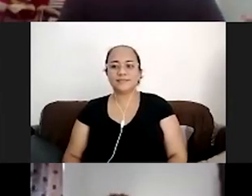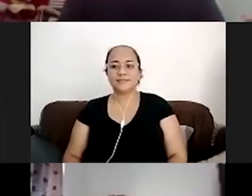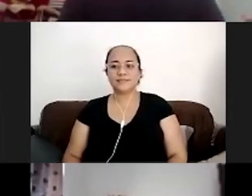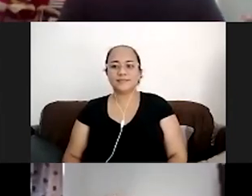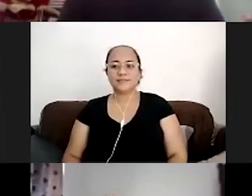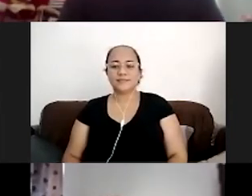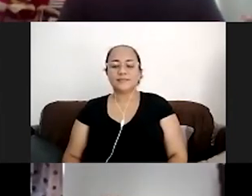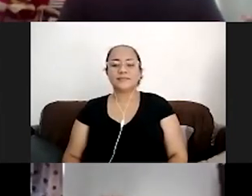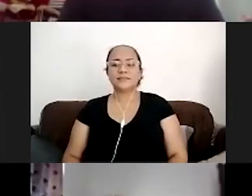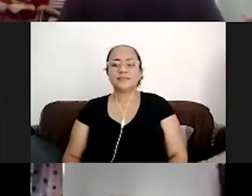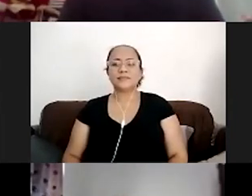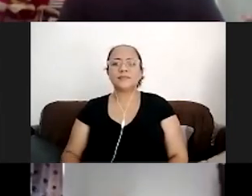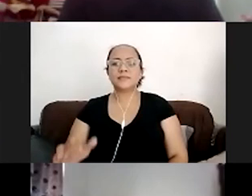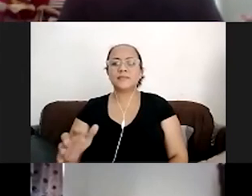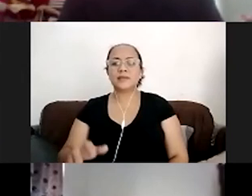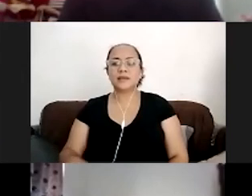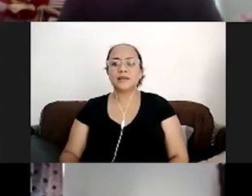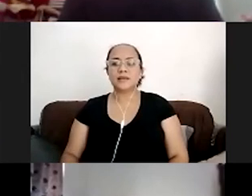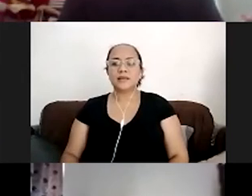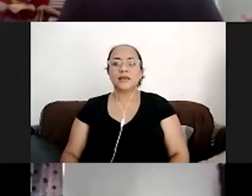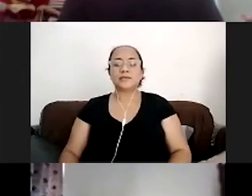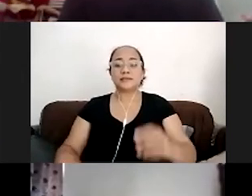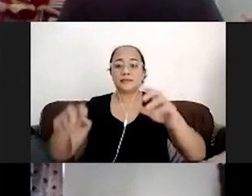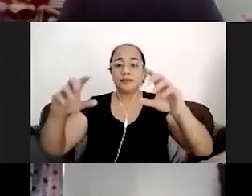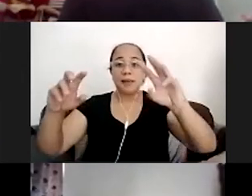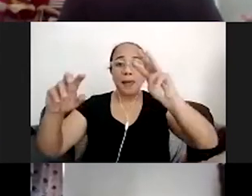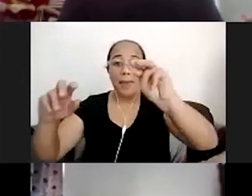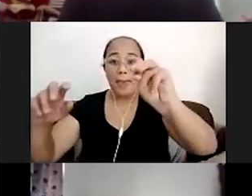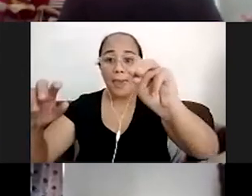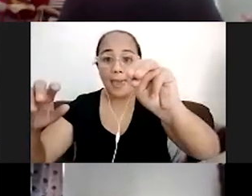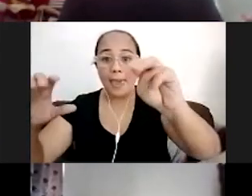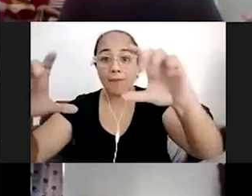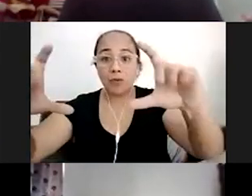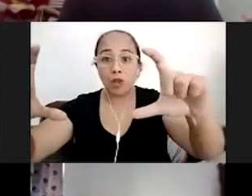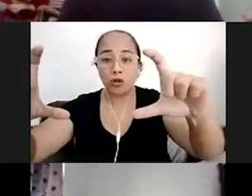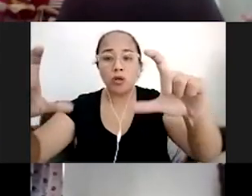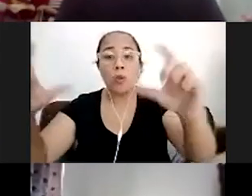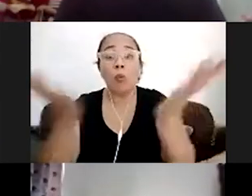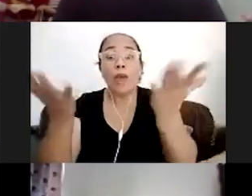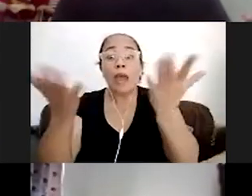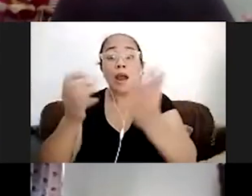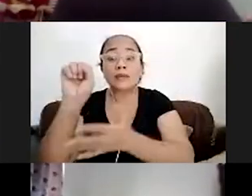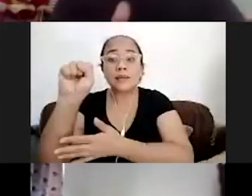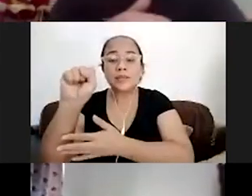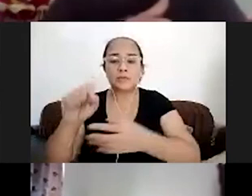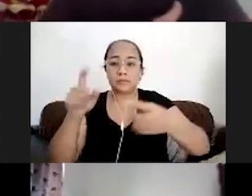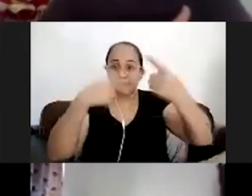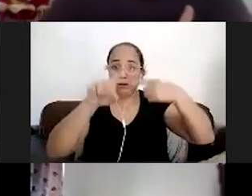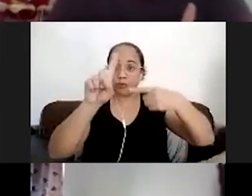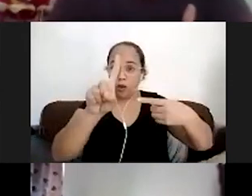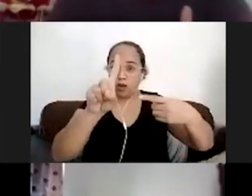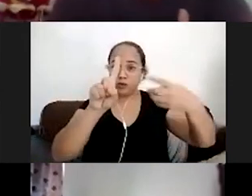where is the subject in the main clause? Sign 1, 2,